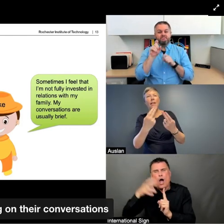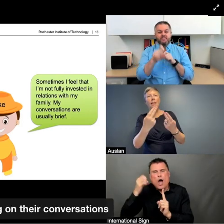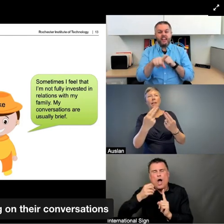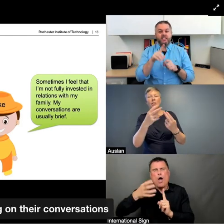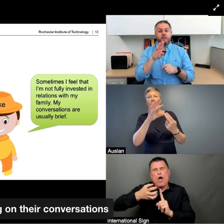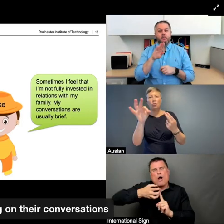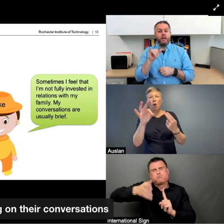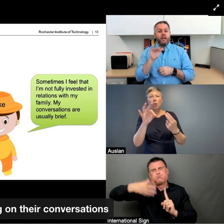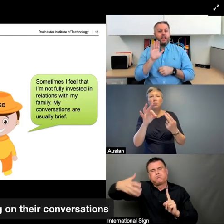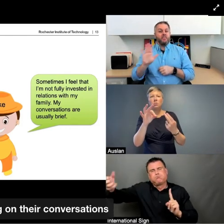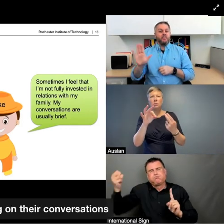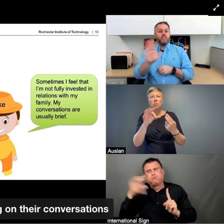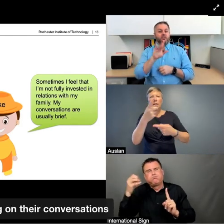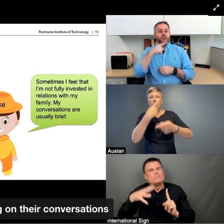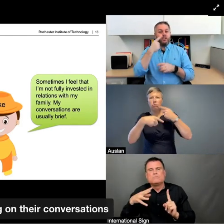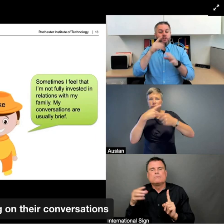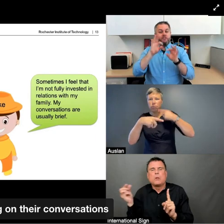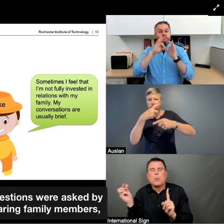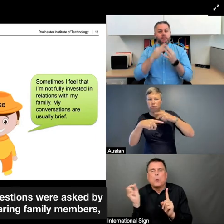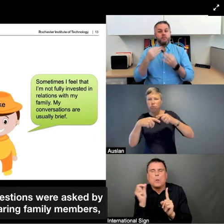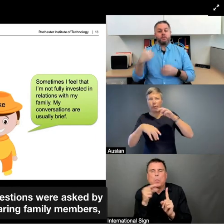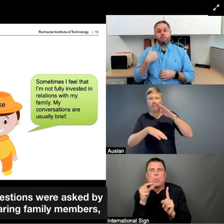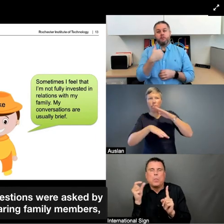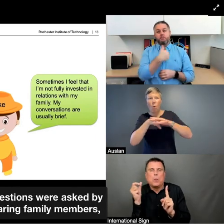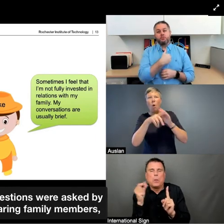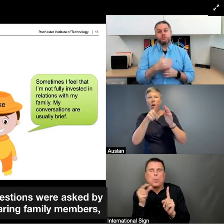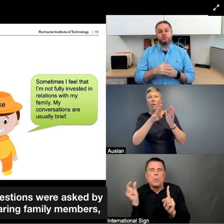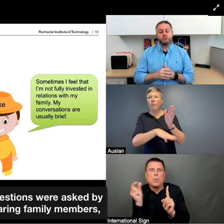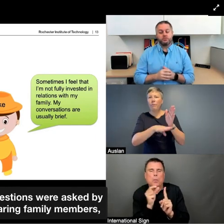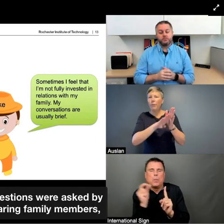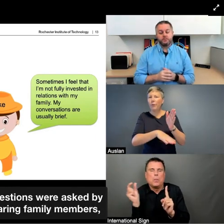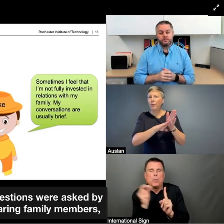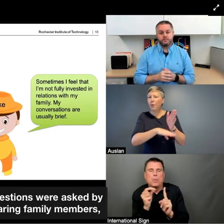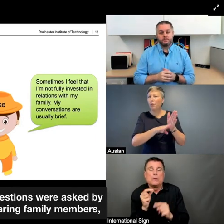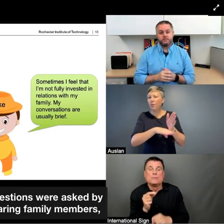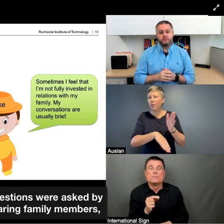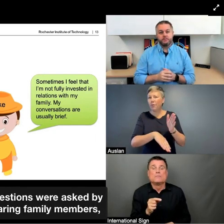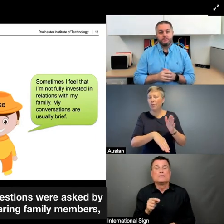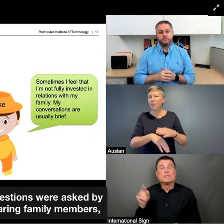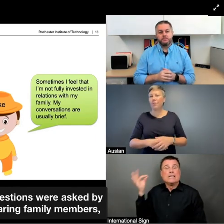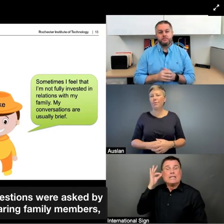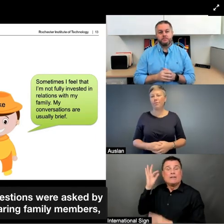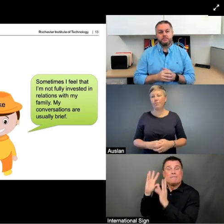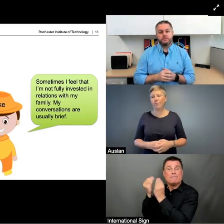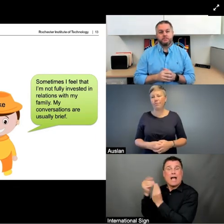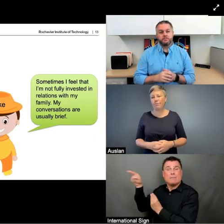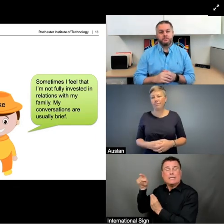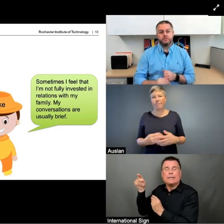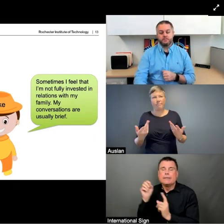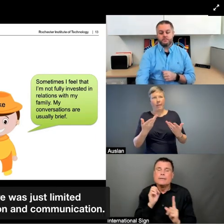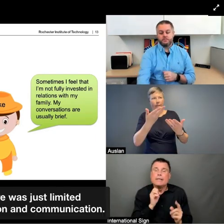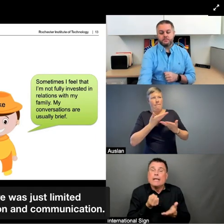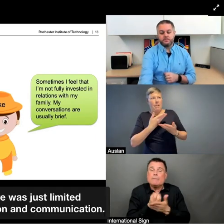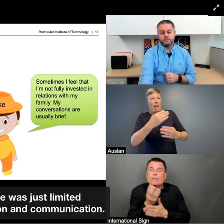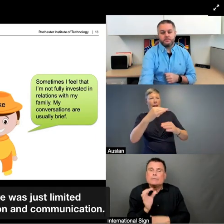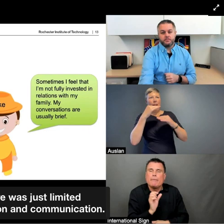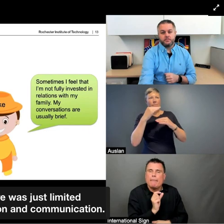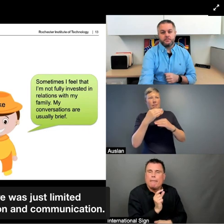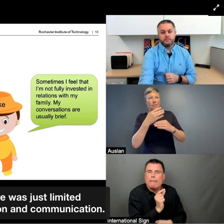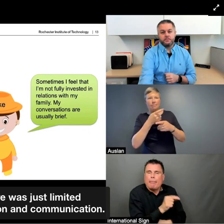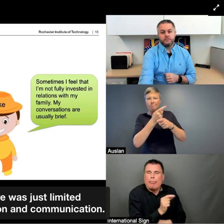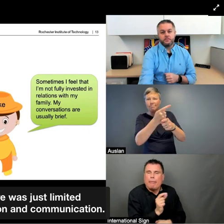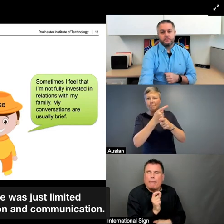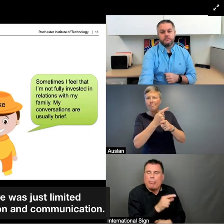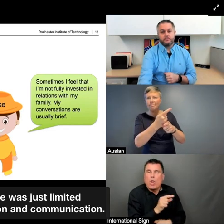expanding on their conversations when questions were asked by their hearing family members. There was just